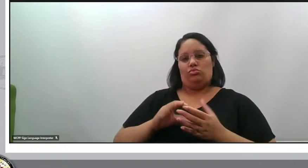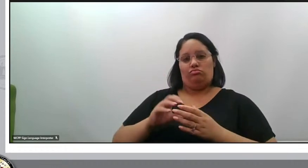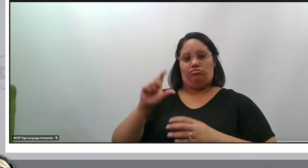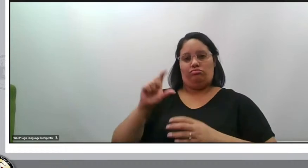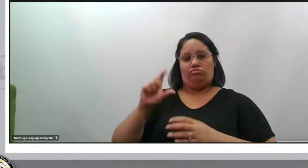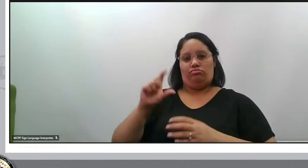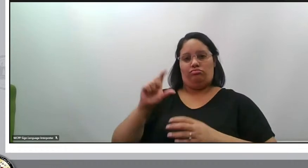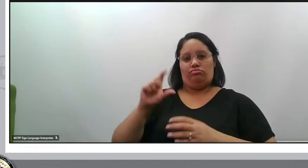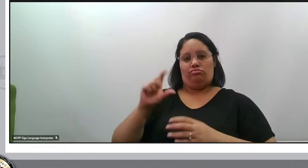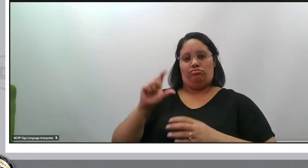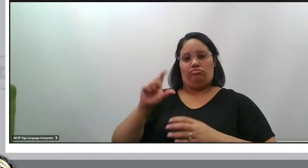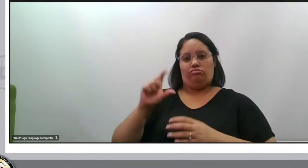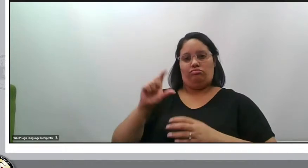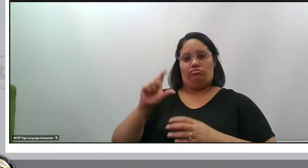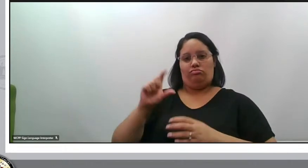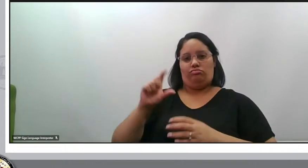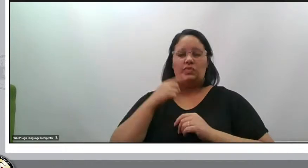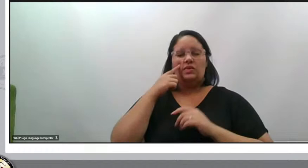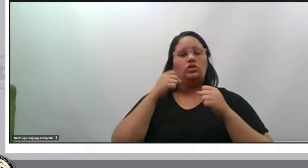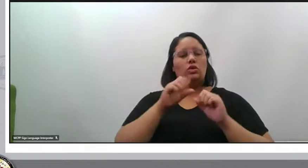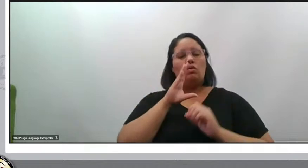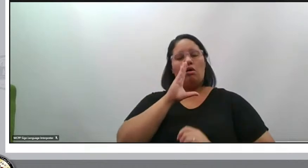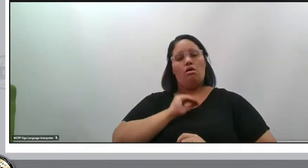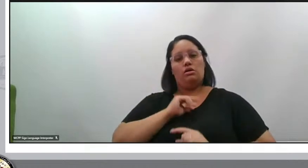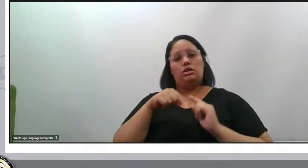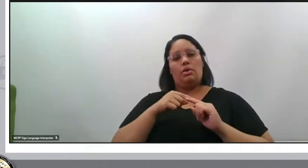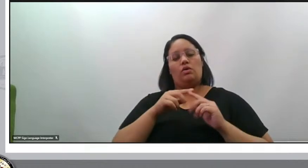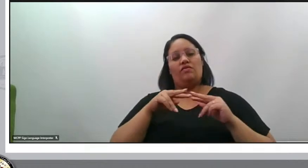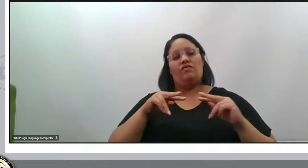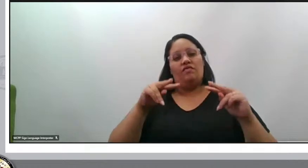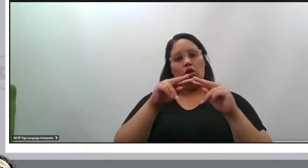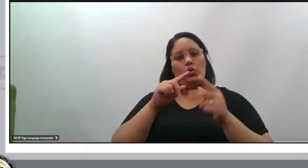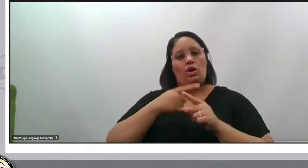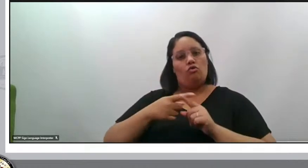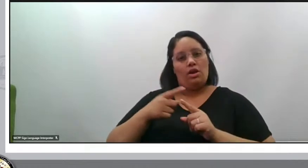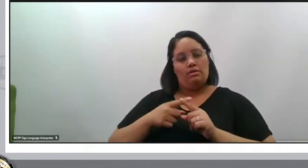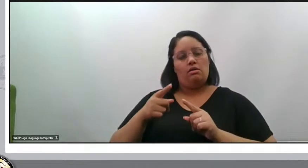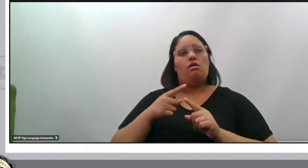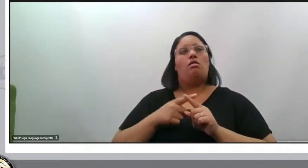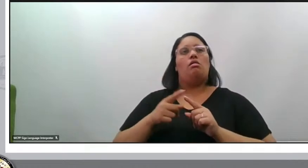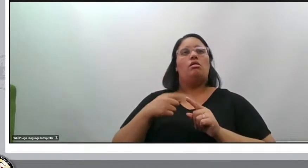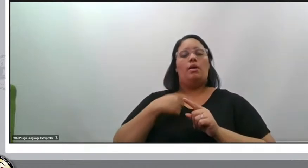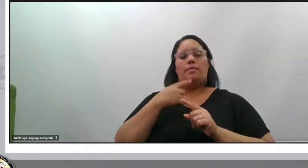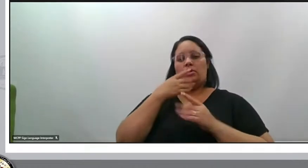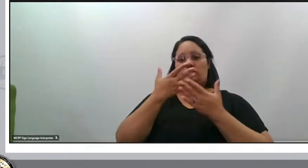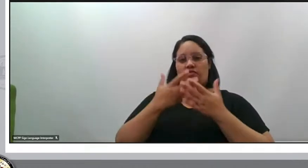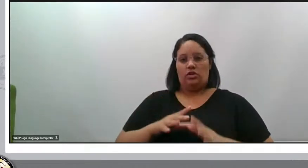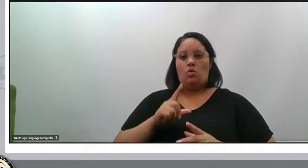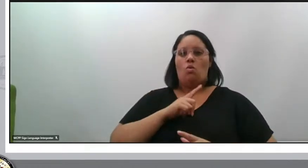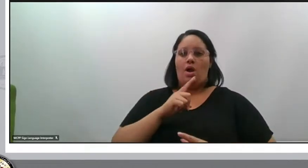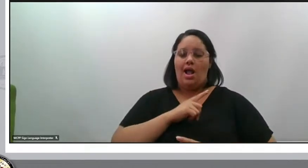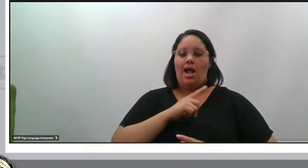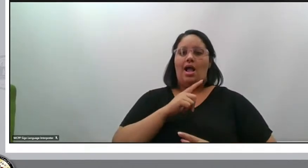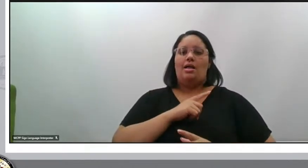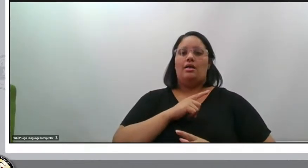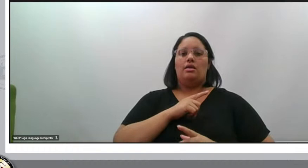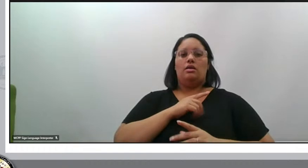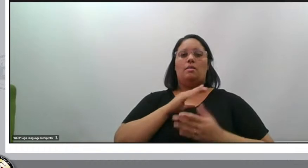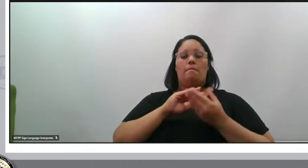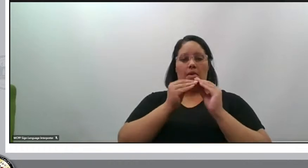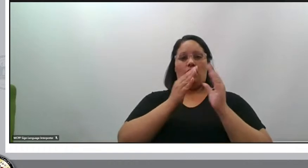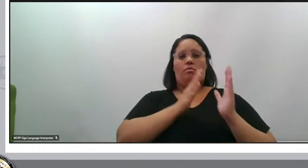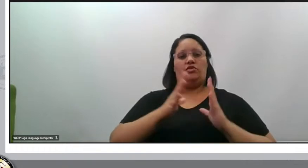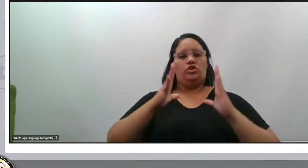to I think, Chair, you asked regarding venues facilities and rental and hiring. I think I mentioned previously regarding the venues and facilities, that's to make provision